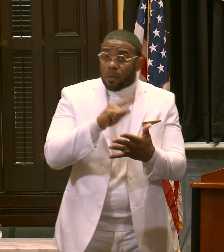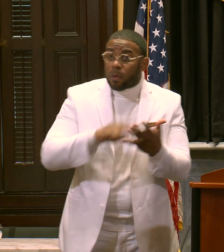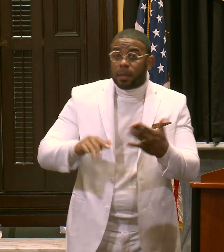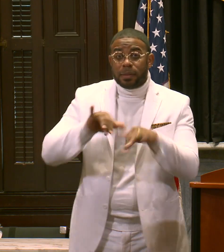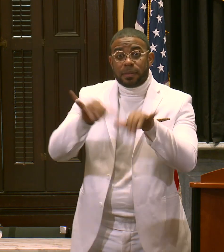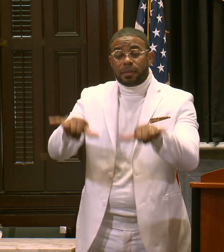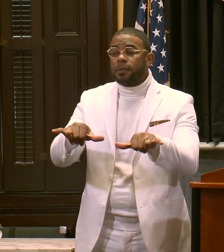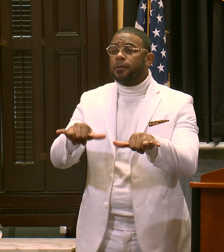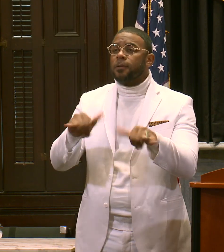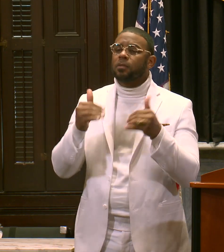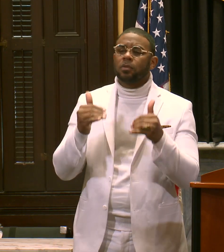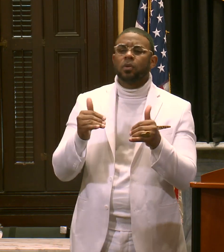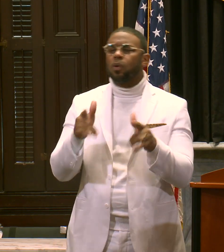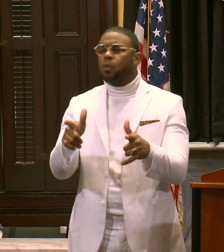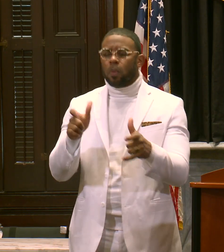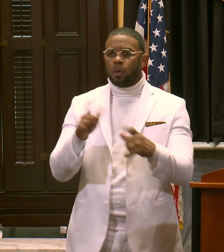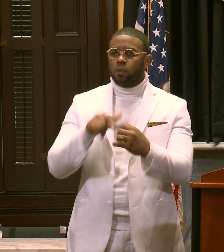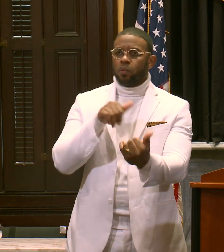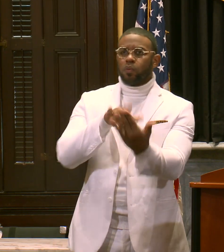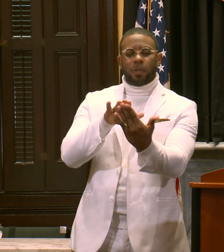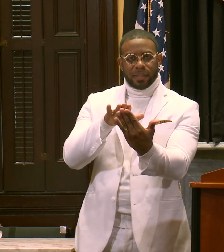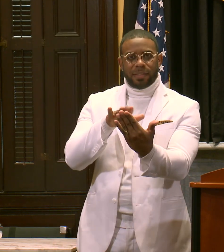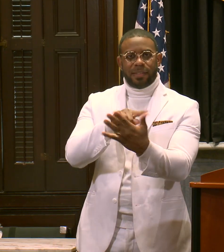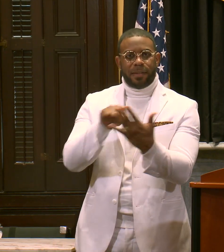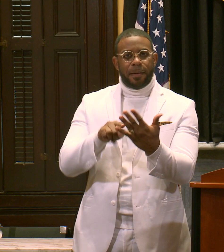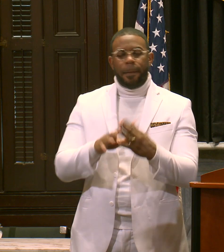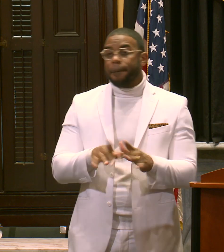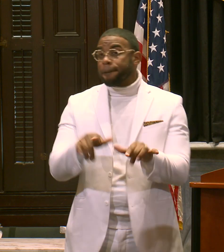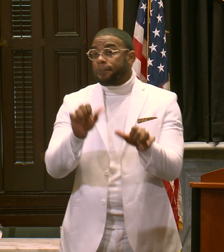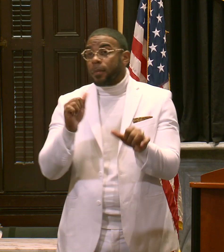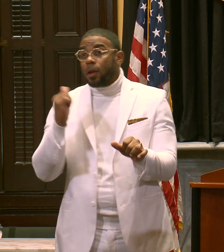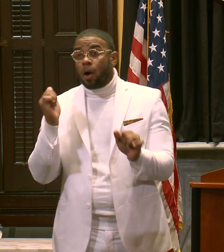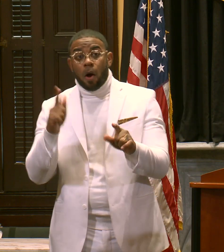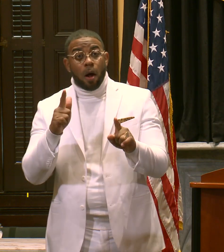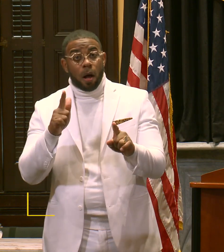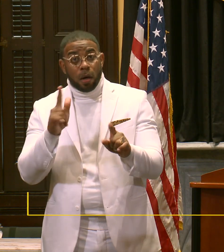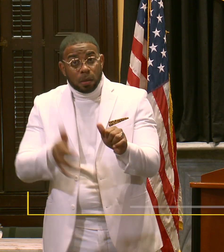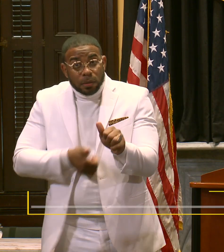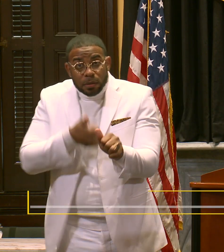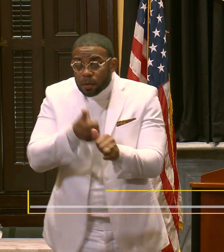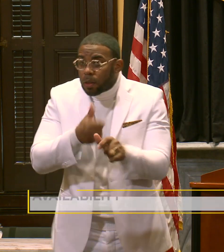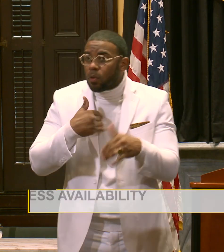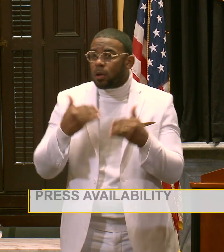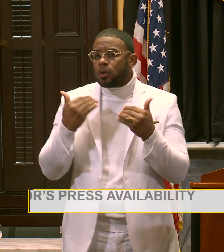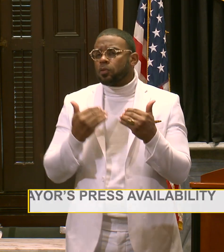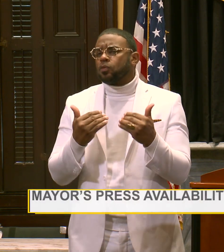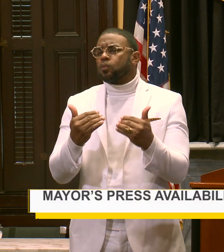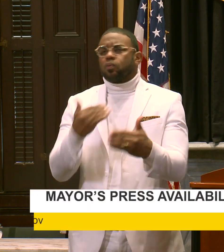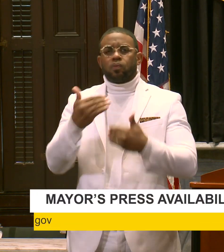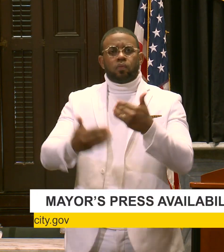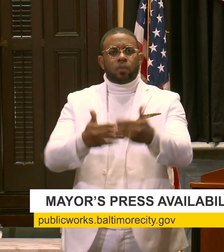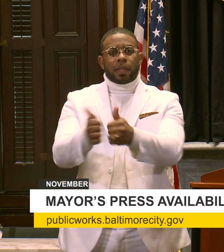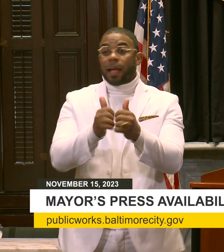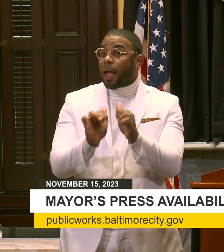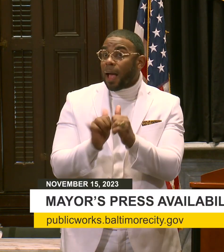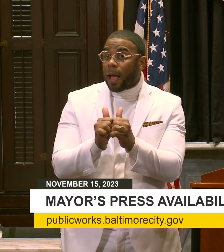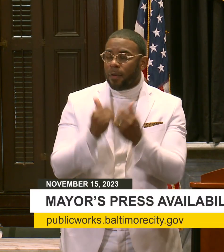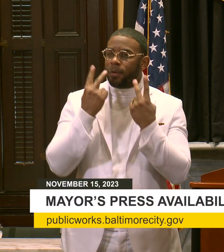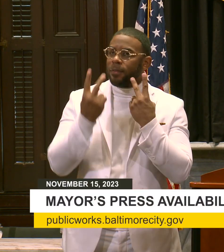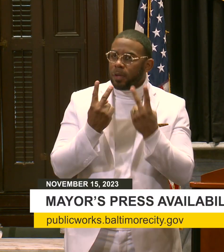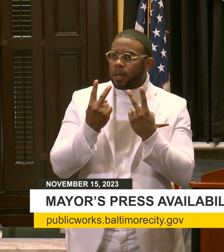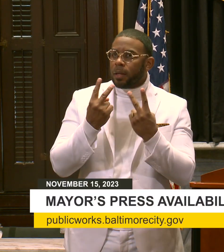in the system and move very swiftly to address them. You can all stay up to date as we move through this process together by